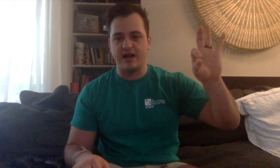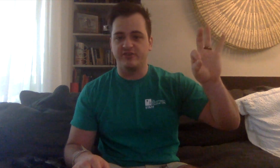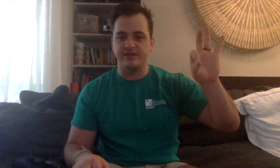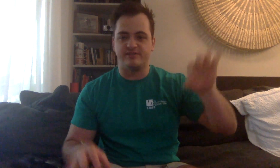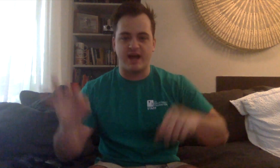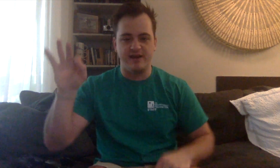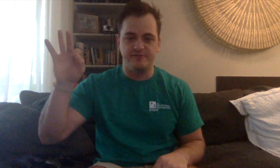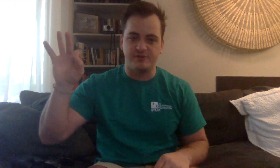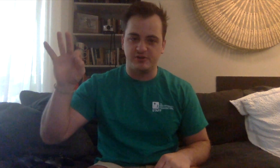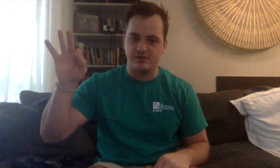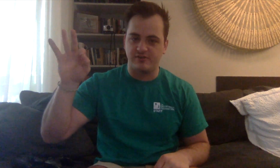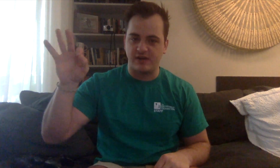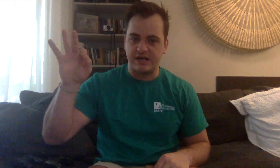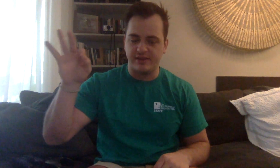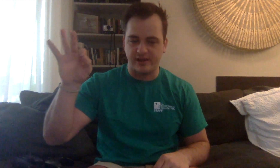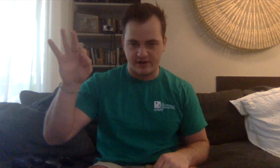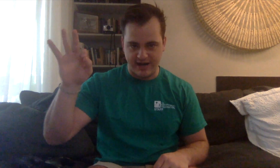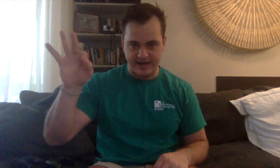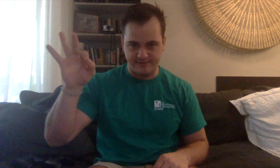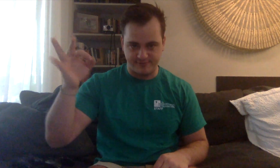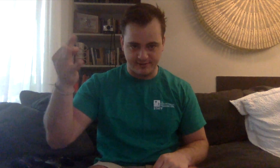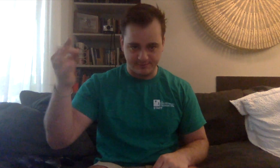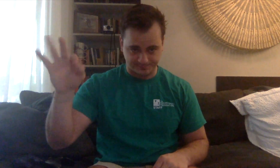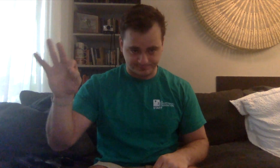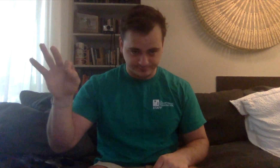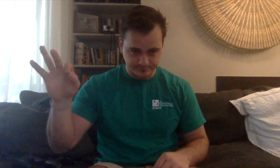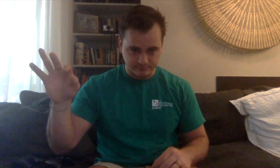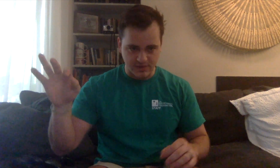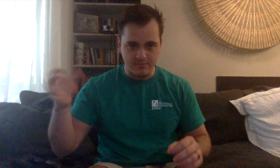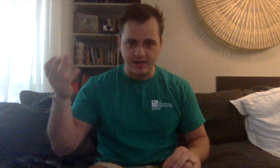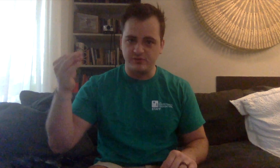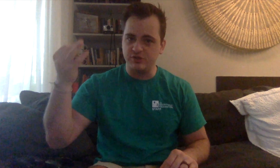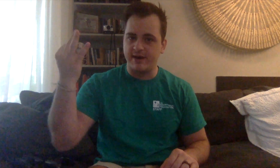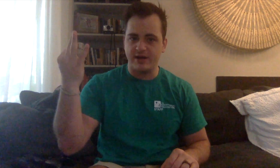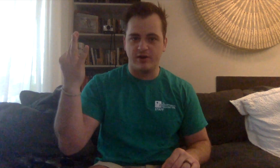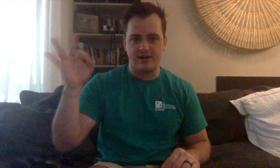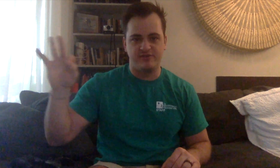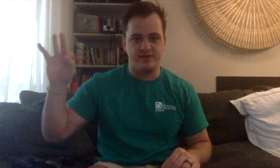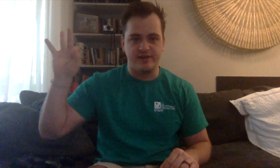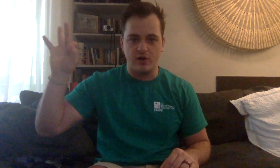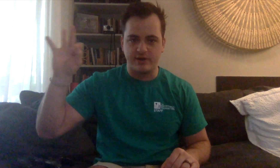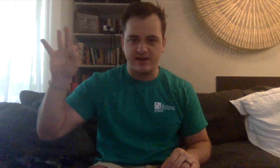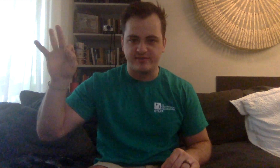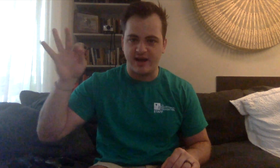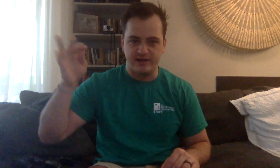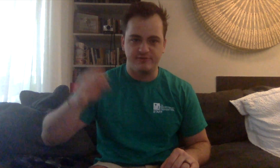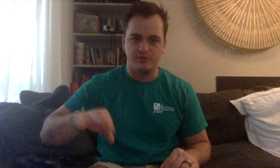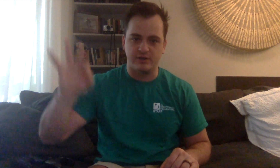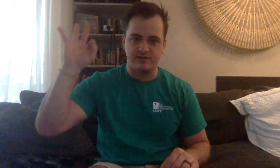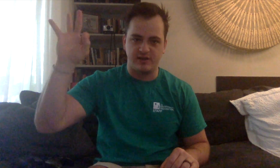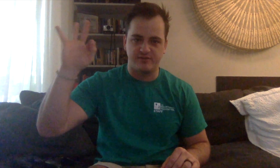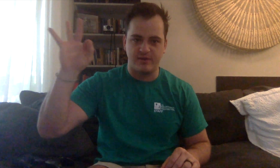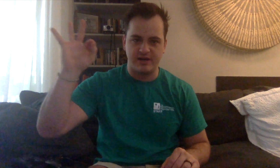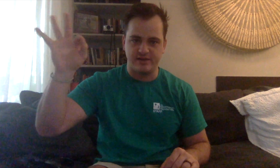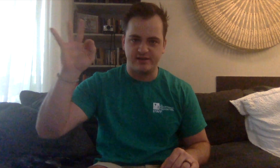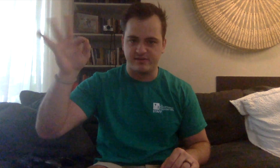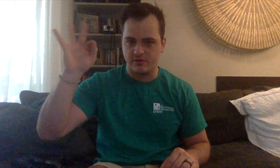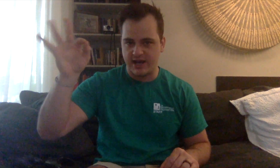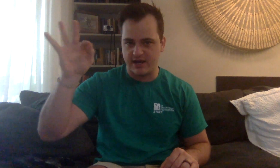actually a sign for the letter F, but you might know it as the OK sign. If you want to tell somebody that it's okay or